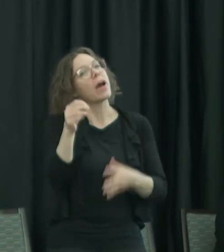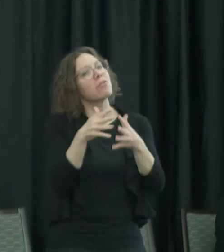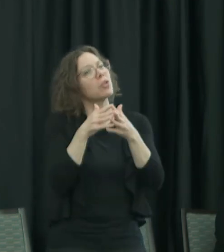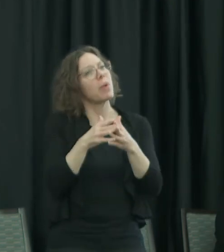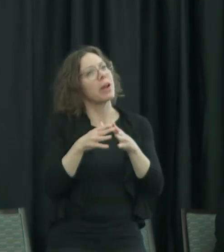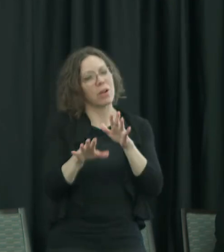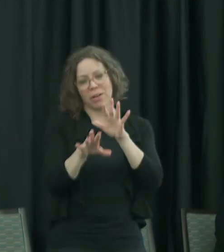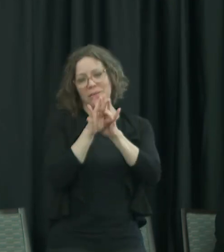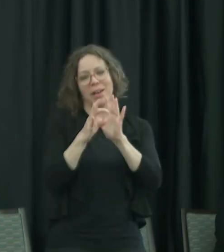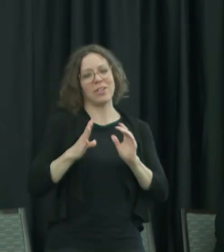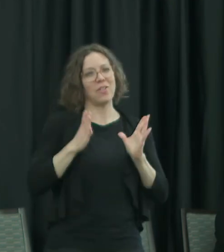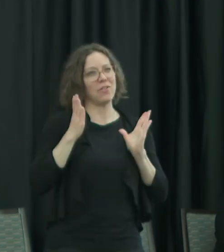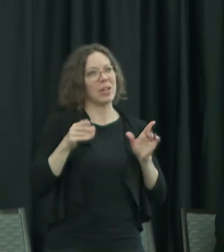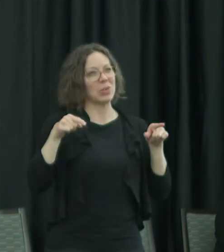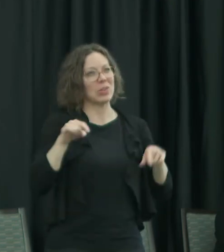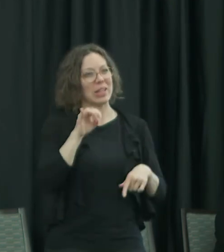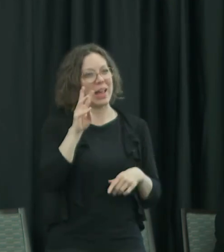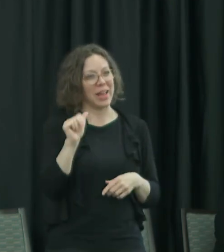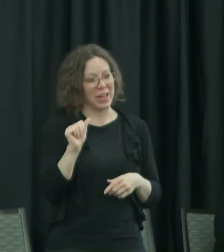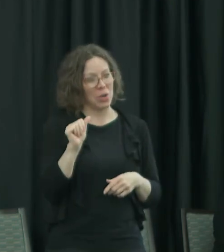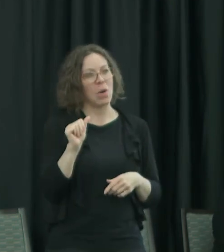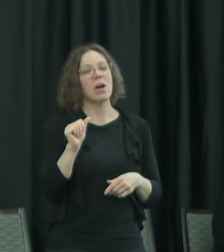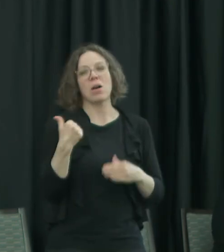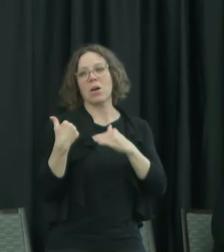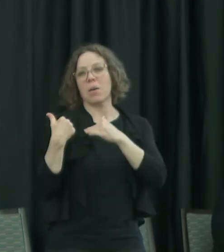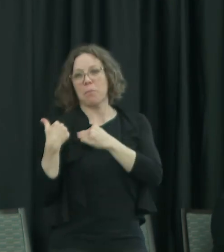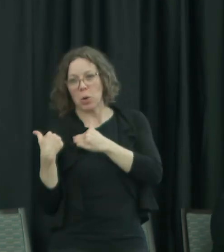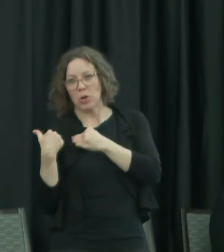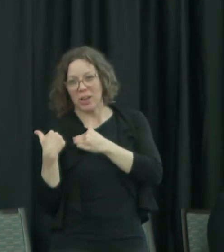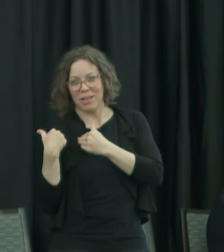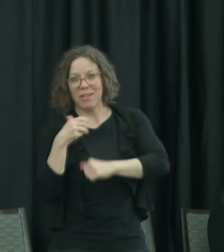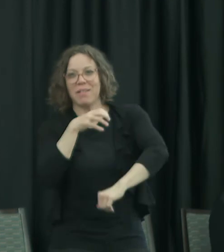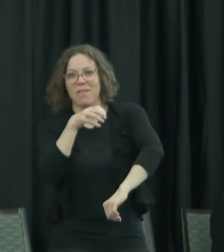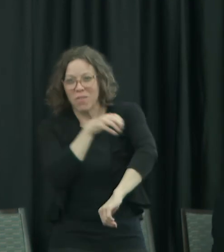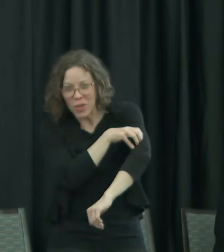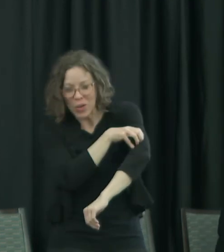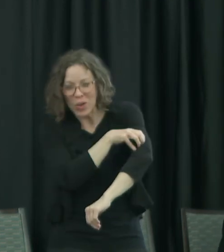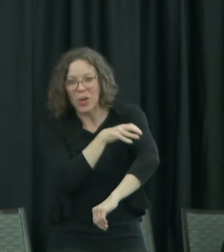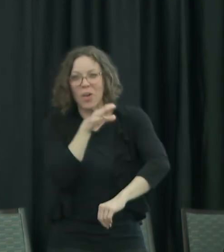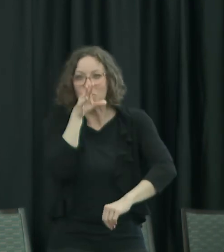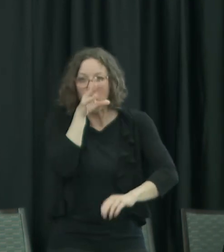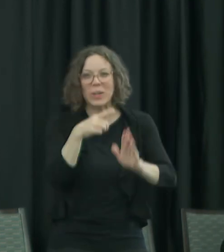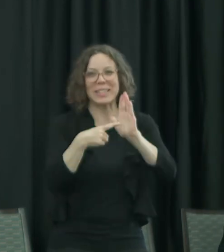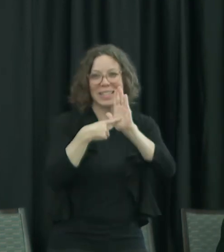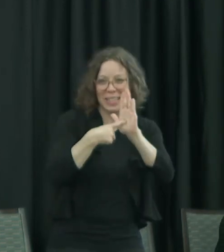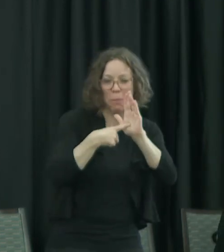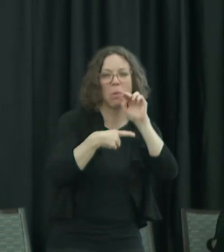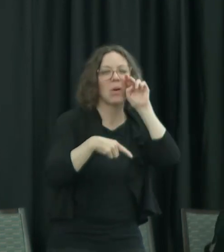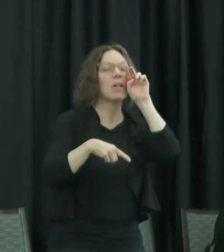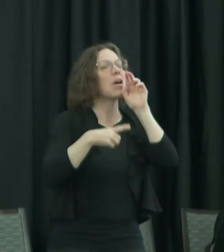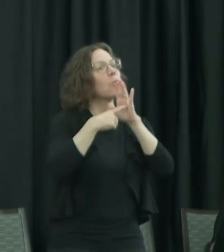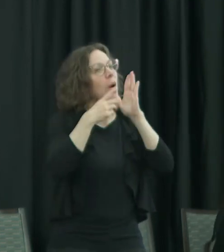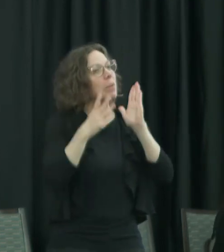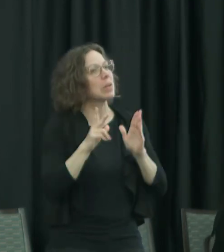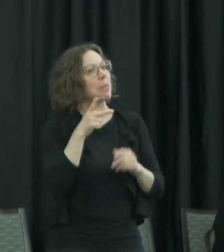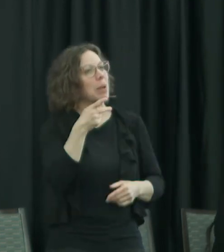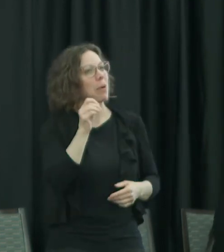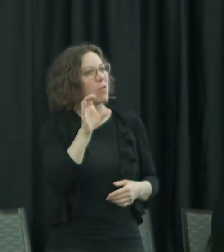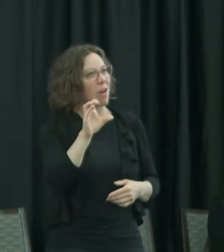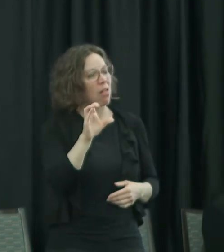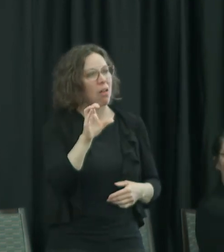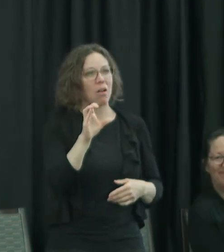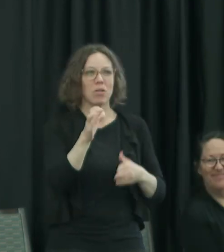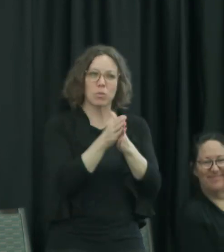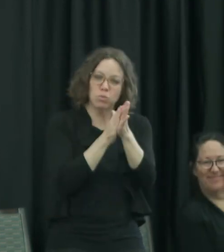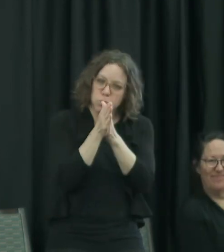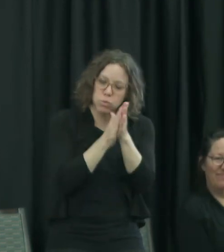elected officials in the state of Iowa, the burden of being a voice, a symbol, a representative of people of color has both fueled